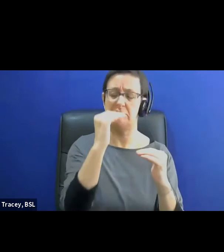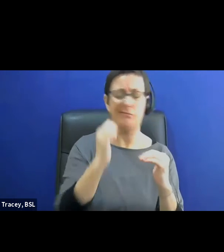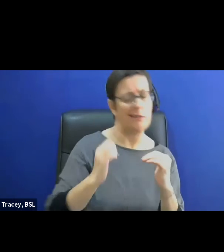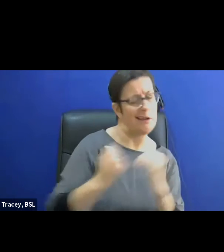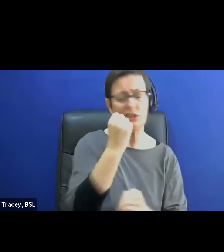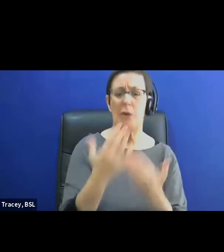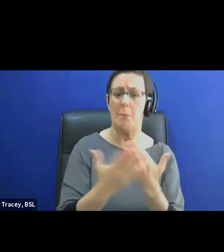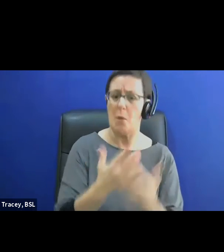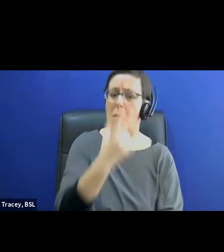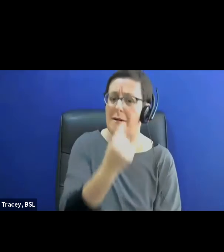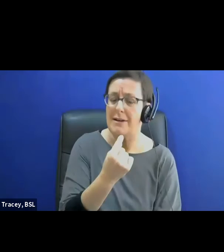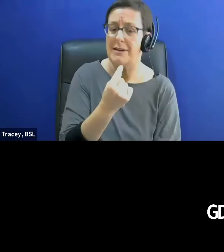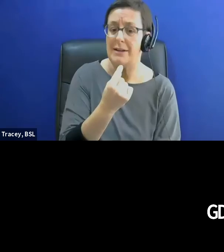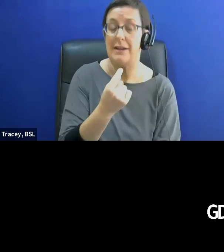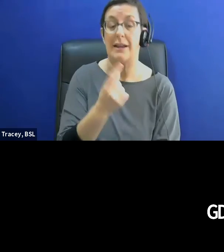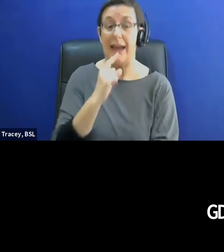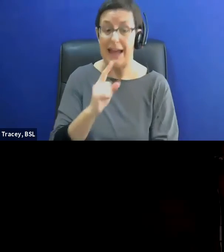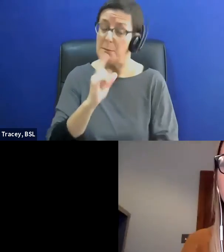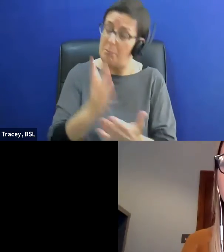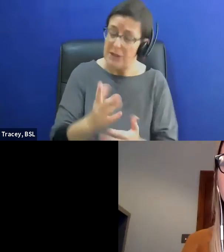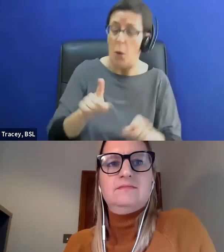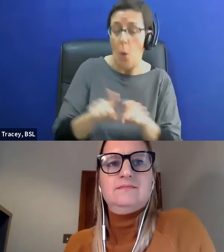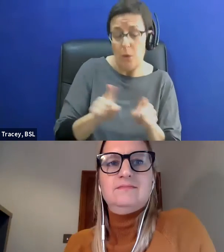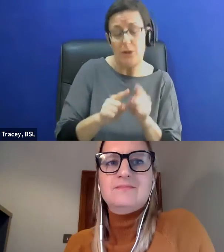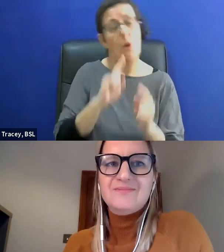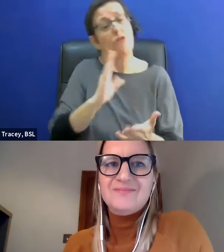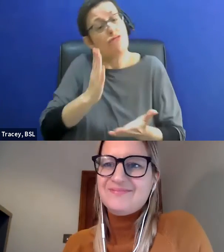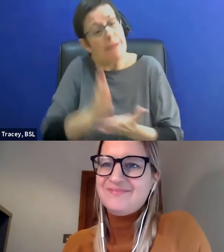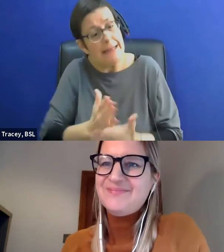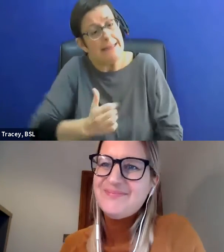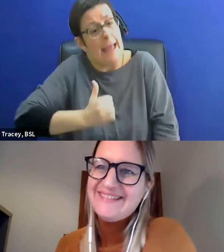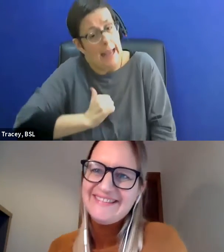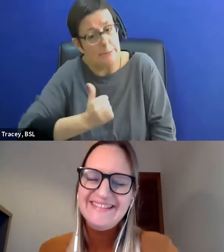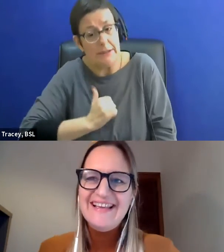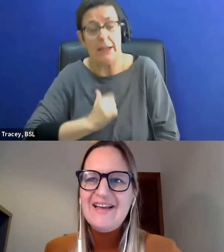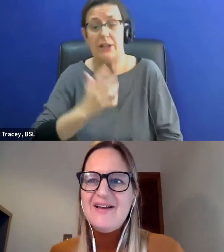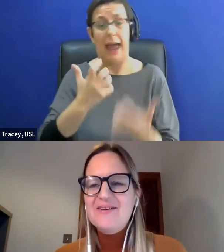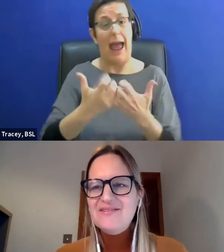expectations, and then it's about implementing it now. Thank you.